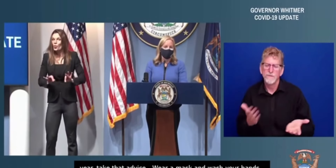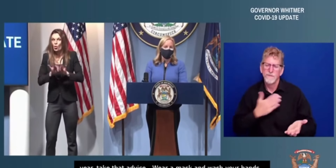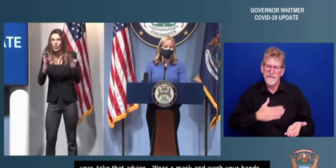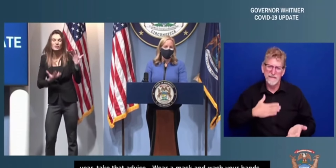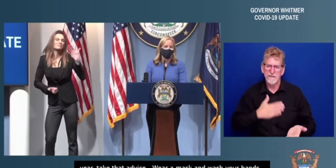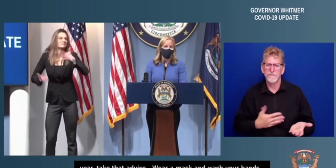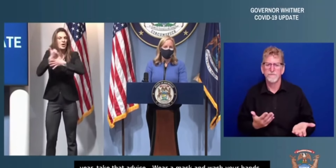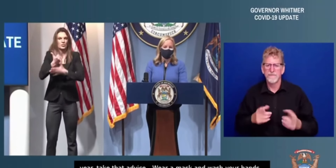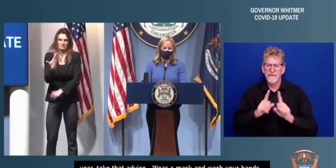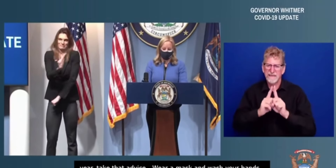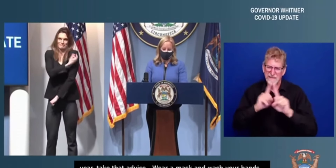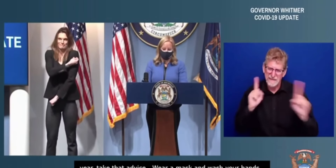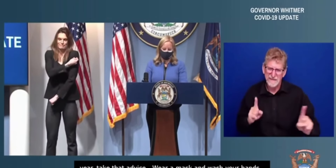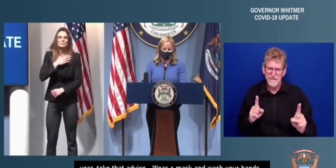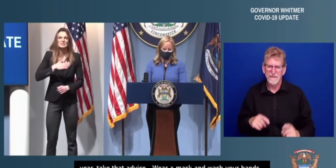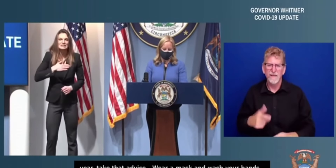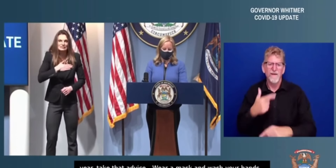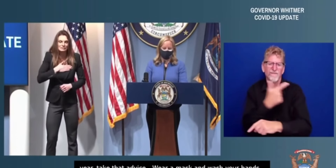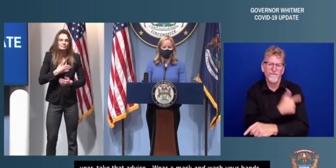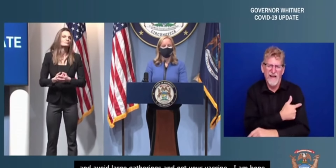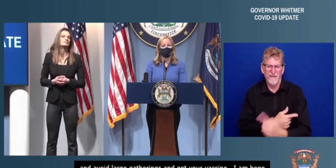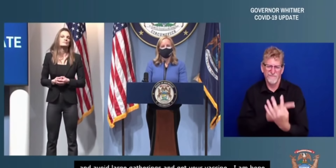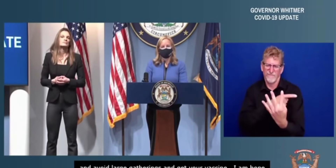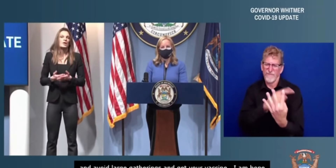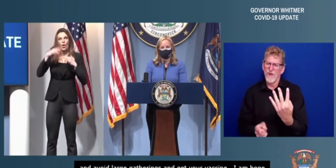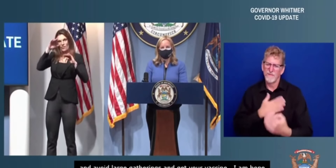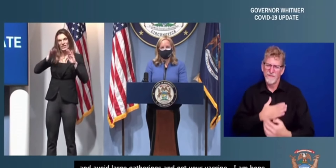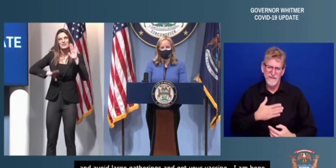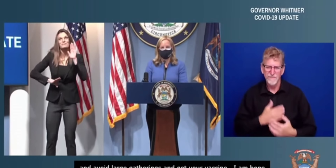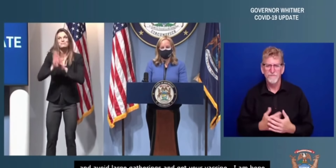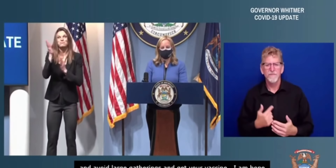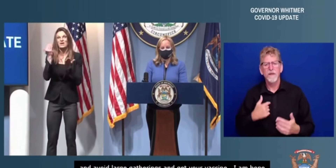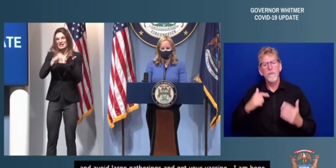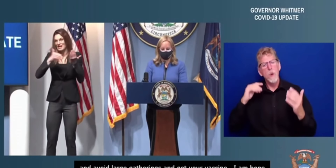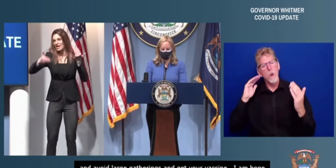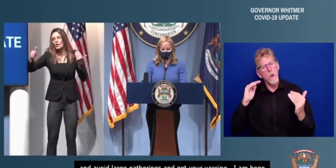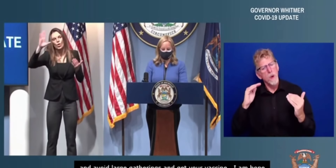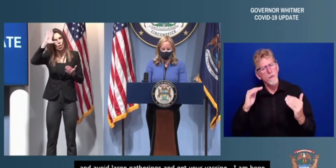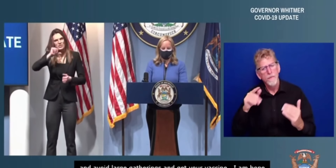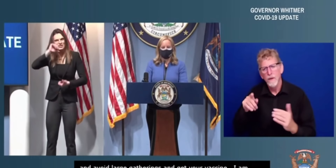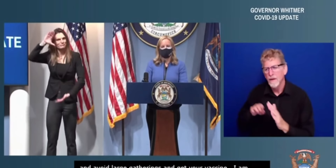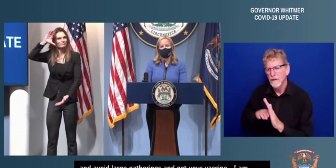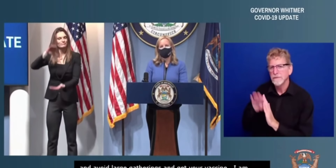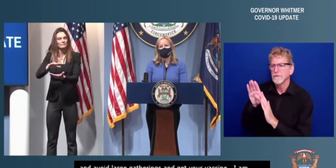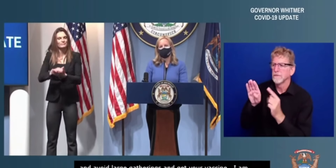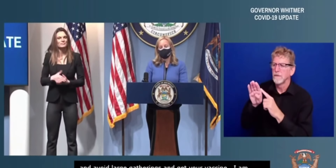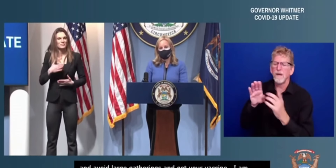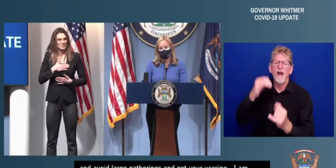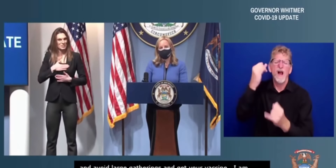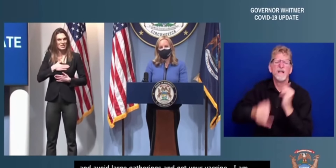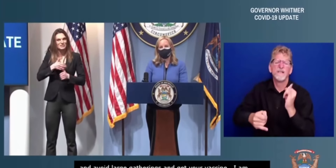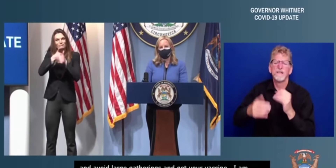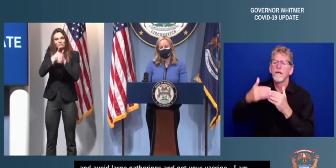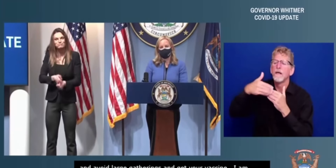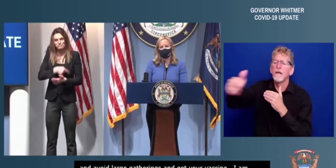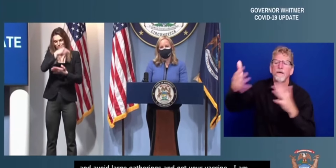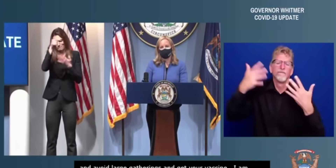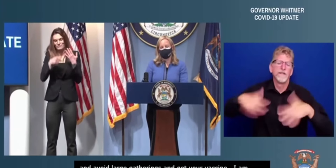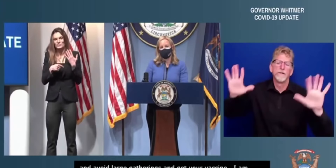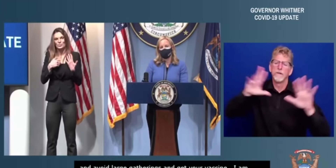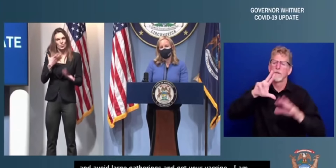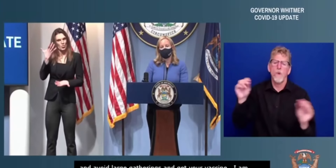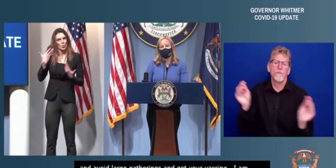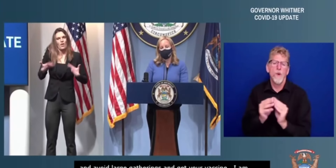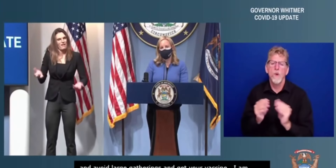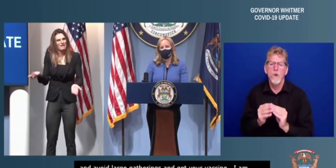I'm hopeful that this will be our last surge. So please join with us to practice these preventions to make sure that it is our last